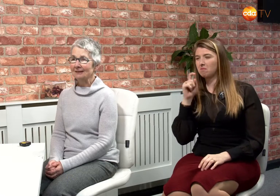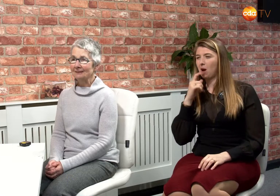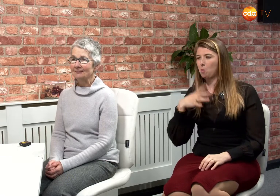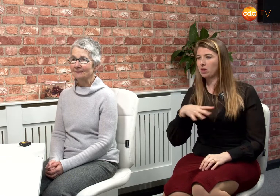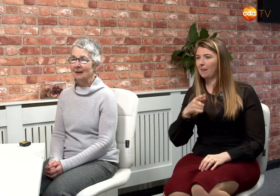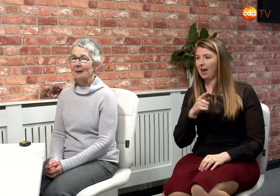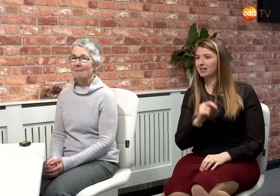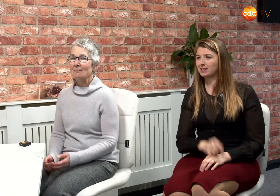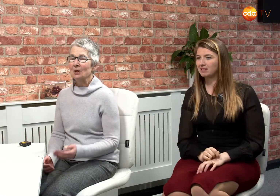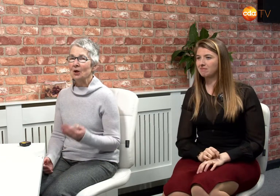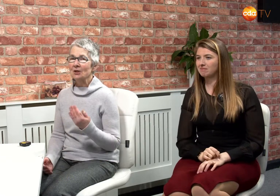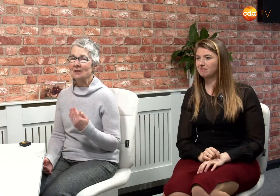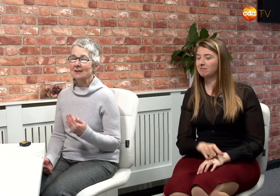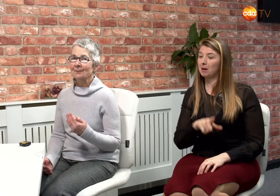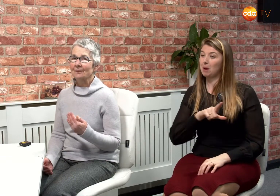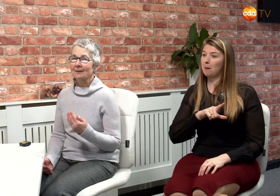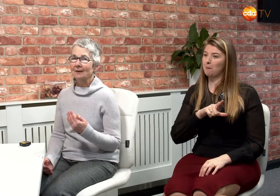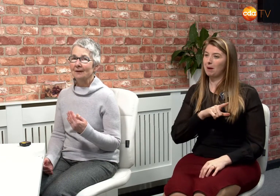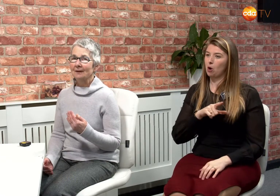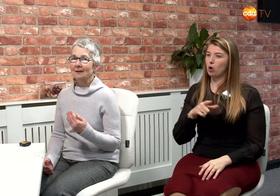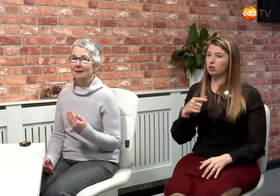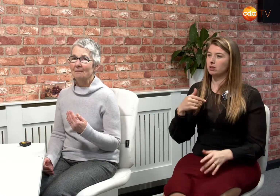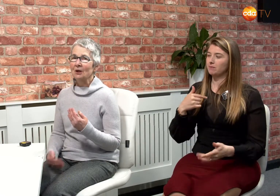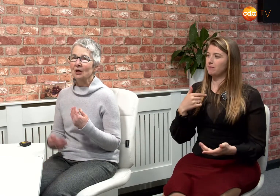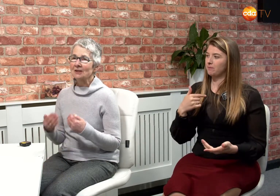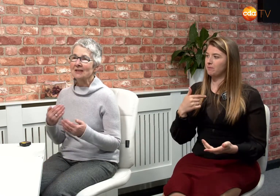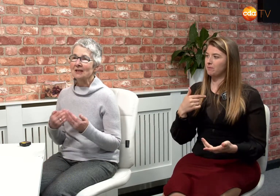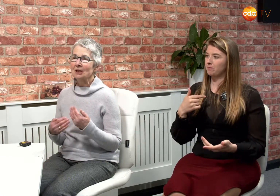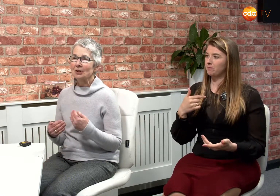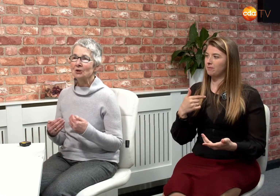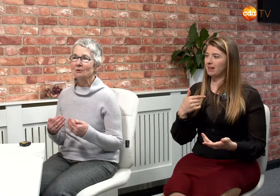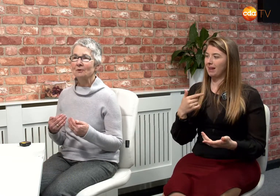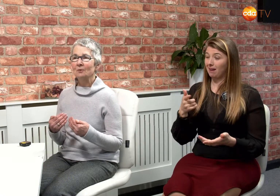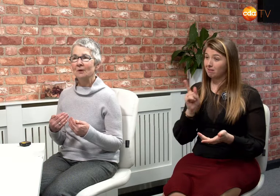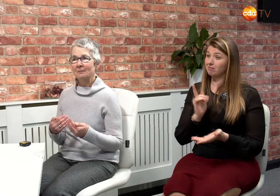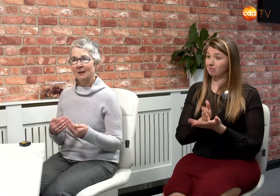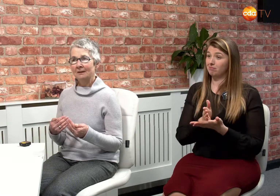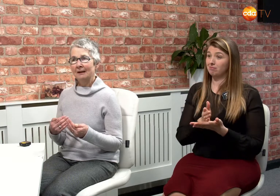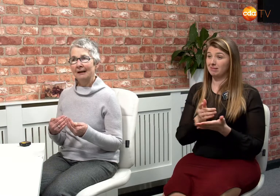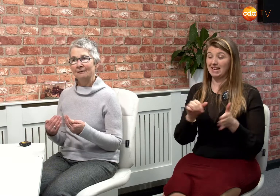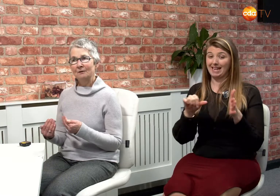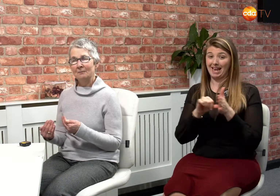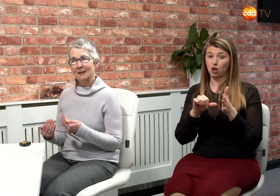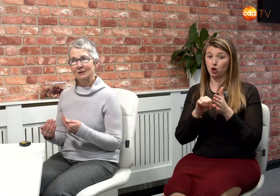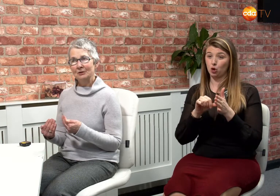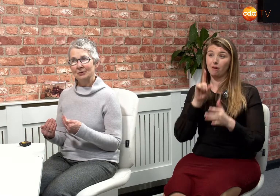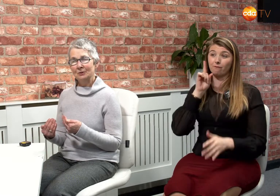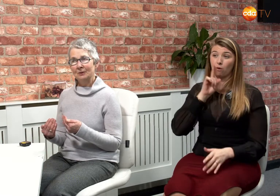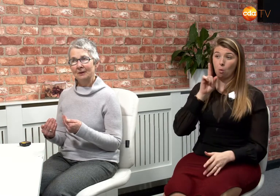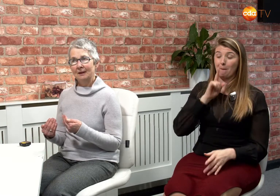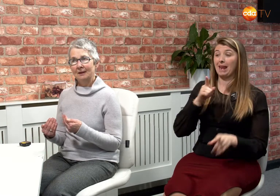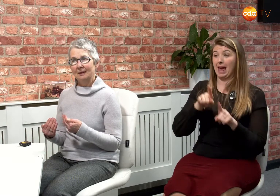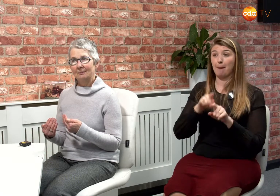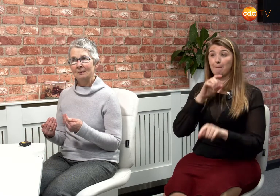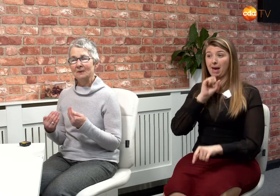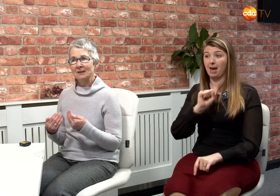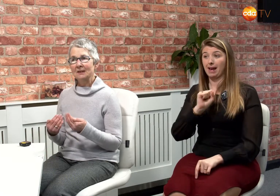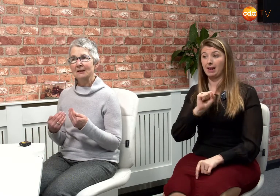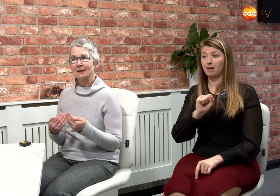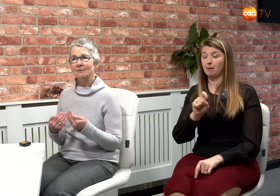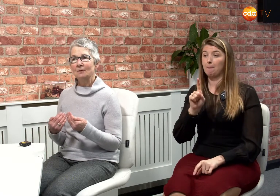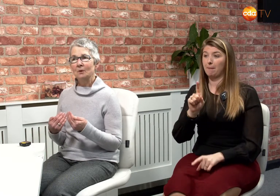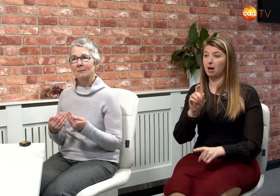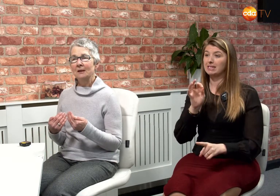do that. Because it's an issue for women and for men too,